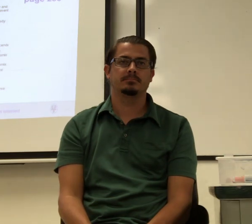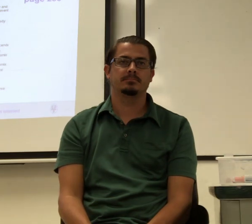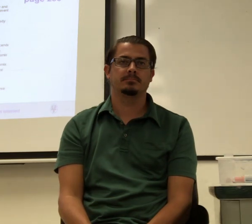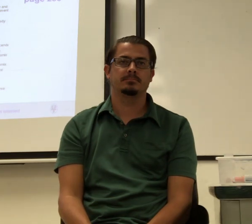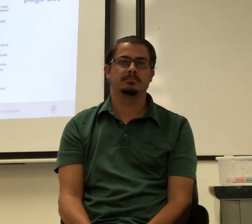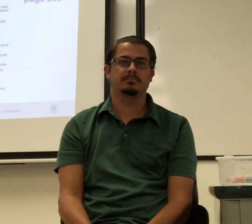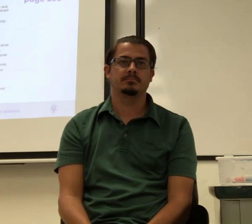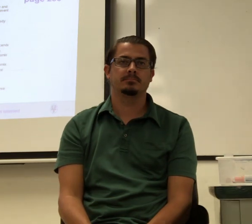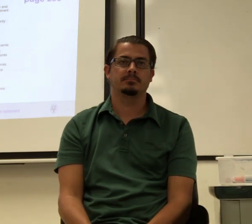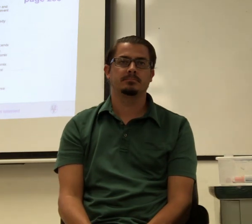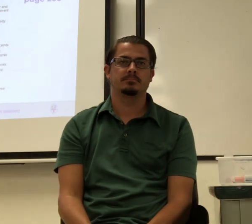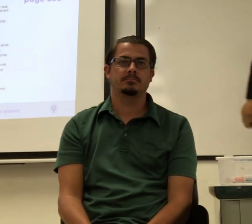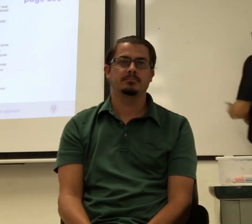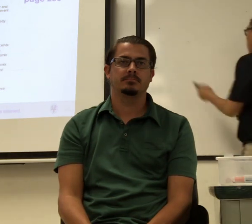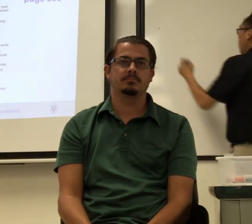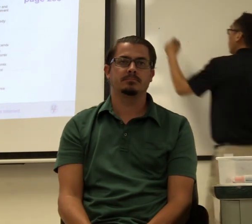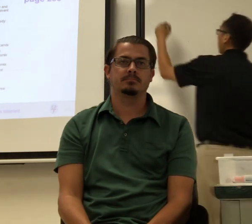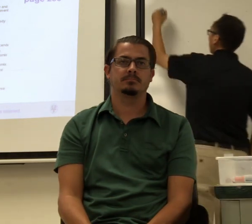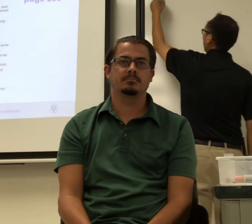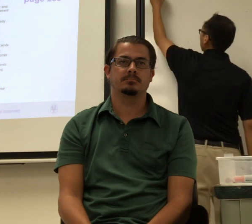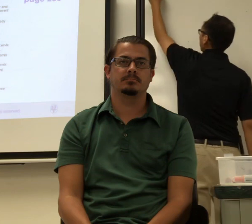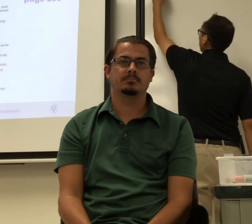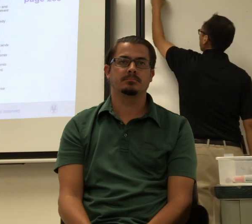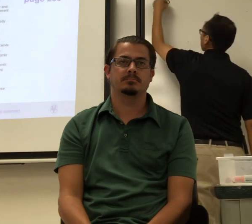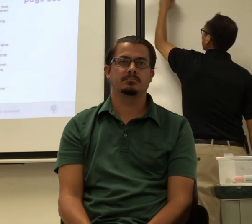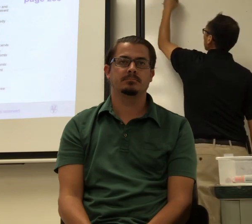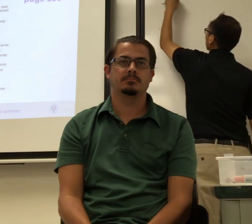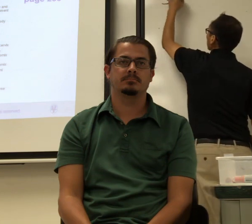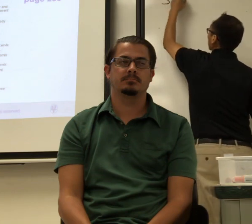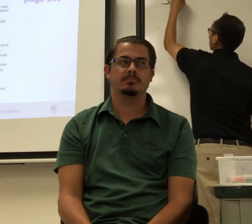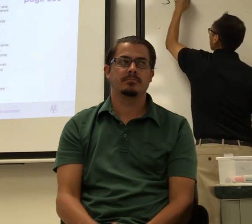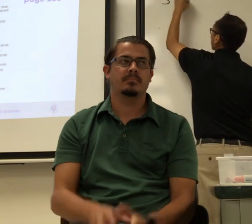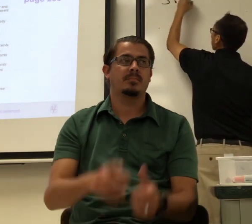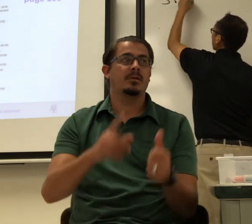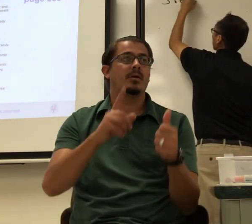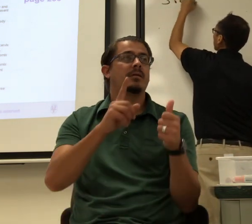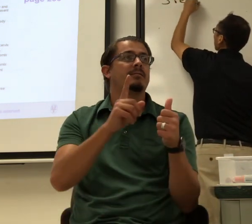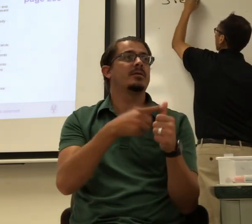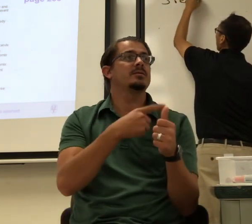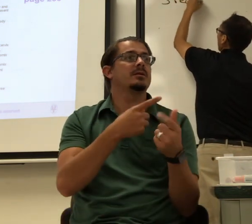So the first thing that must occur in what I call the 3 receives,